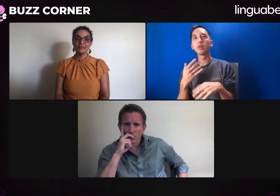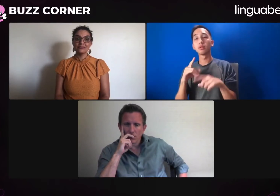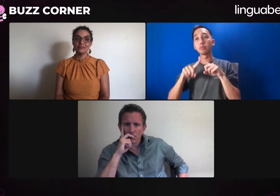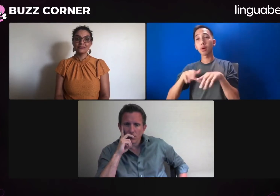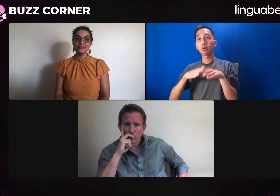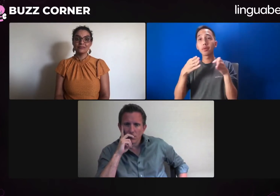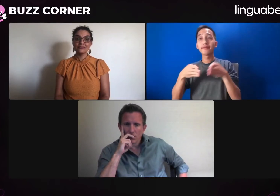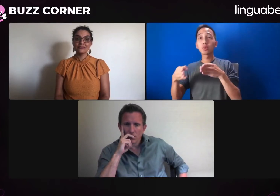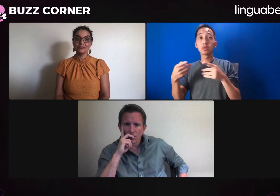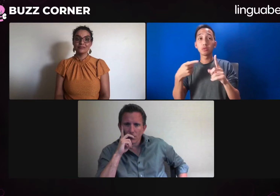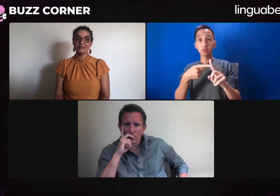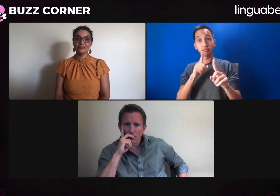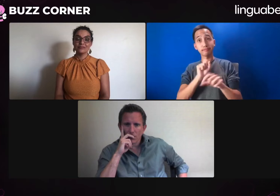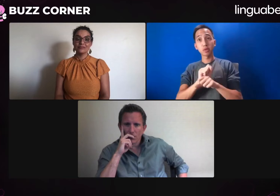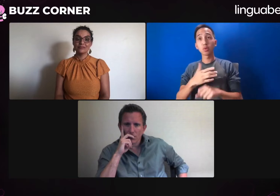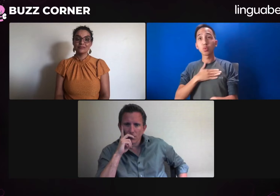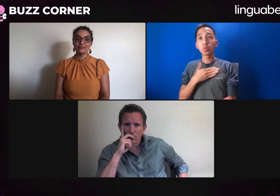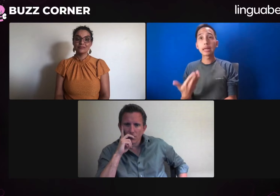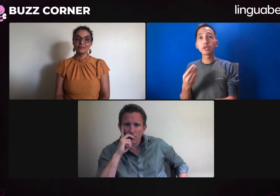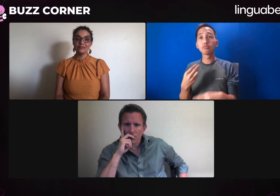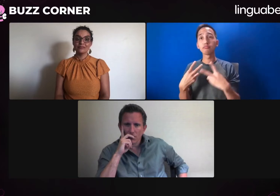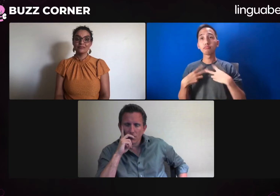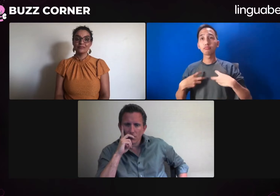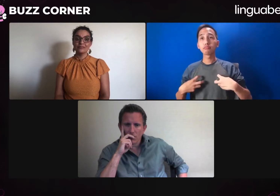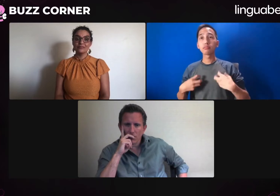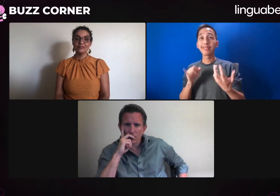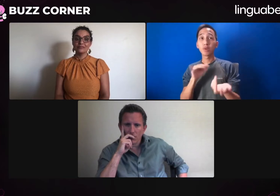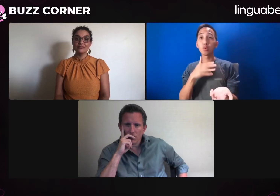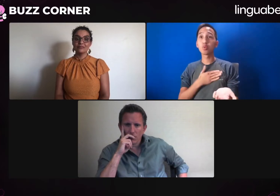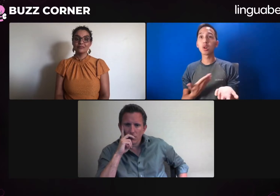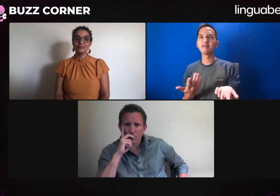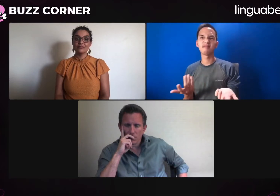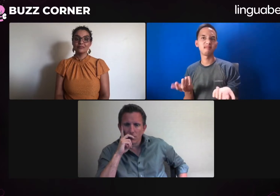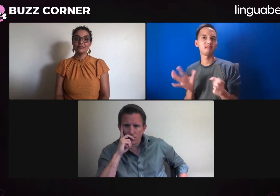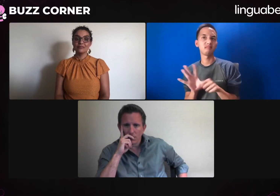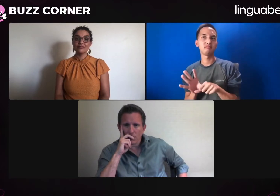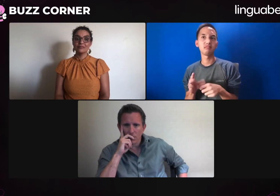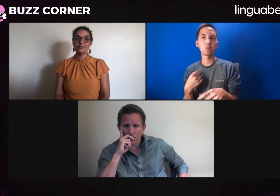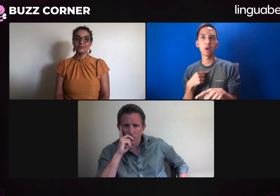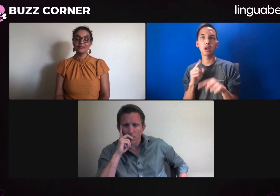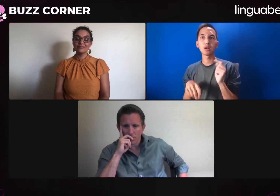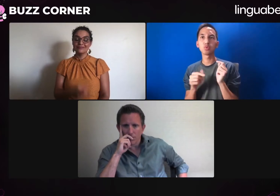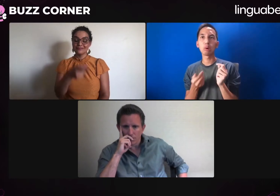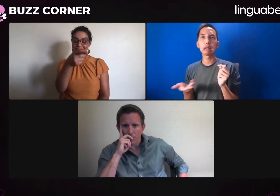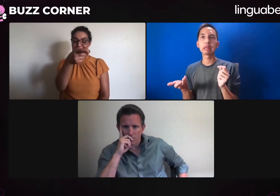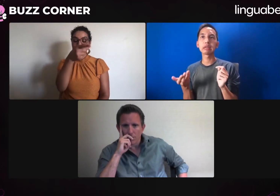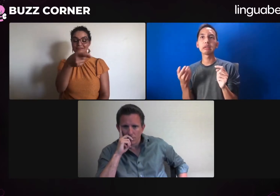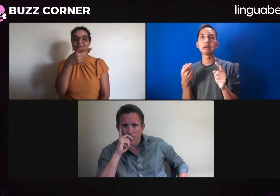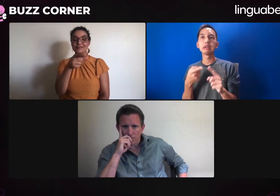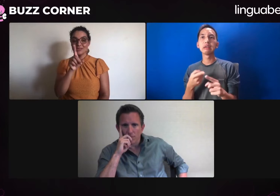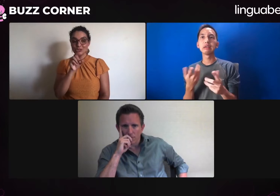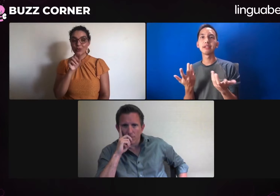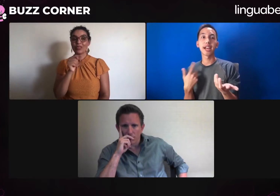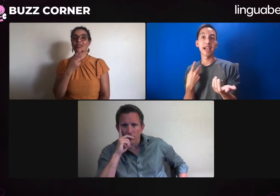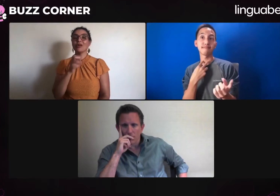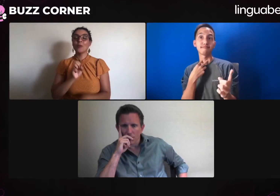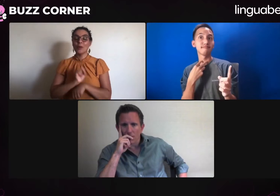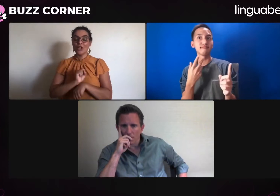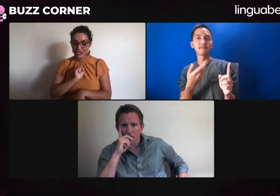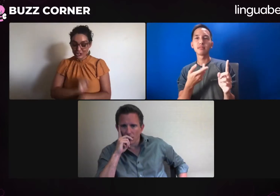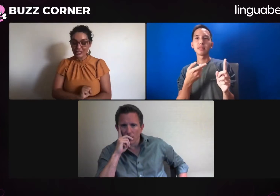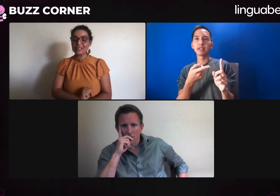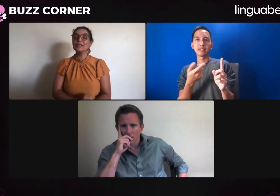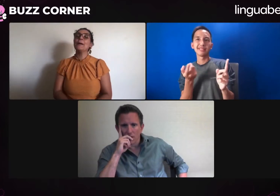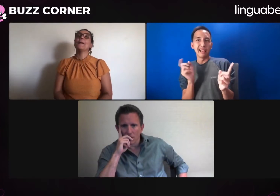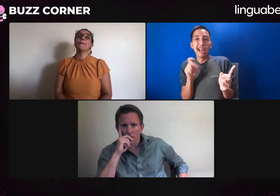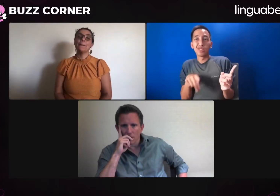learn throughout life, and that's an unfortunate piece, that some individuals, are they willing to go ahead and really take a look